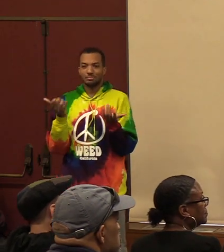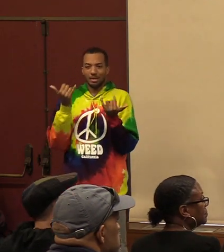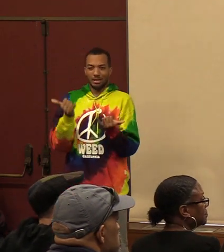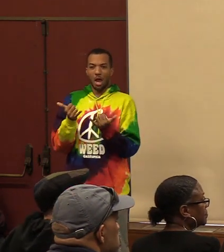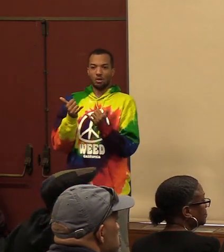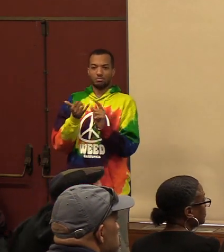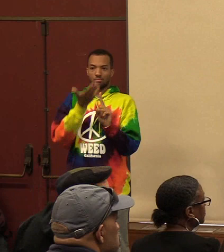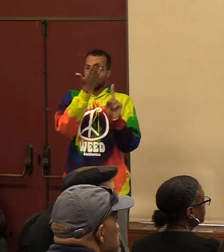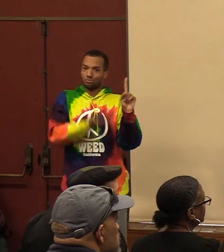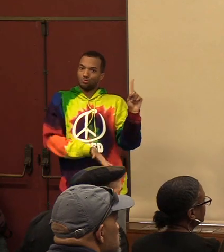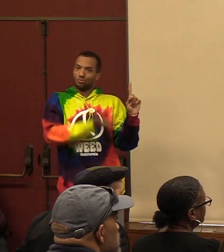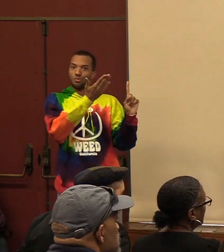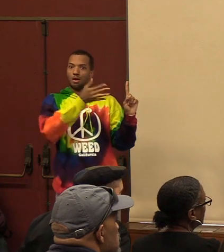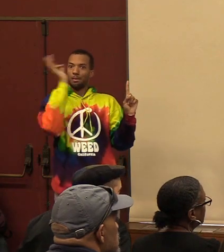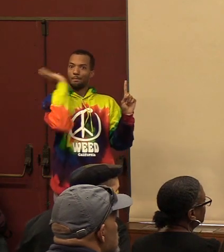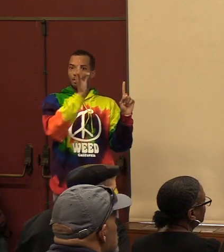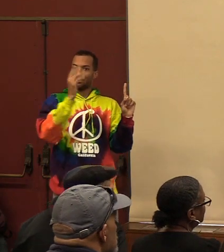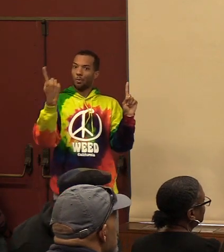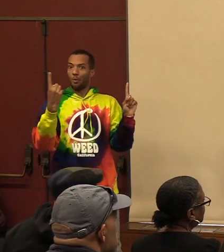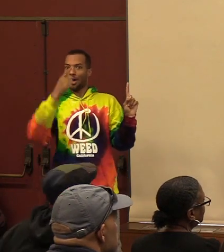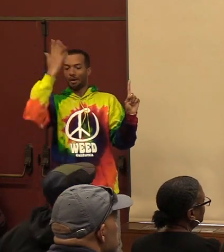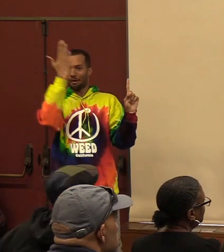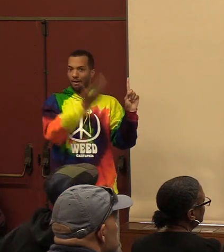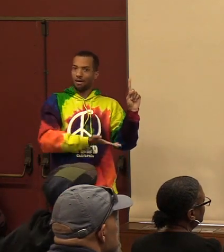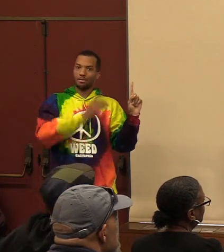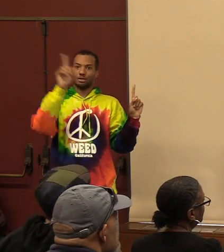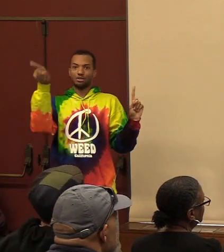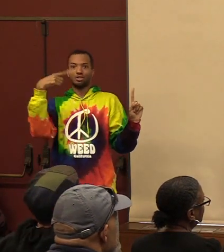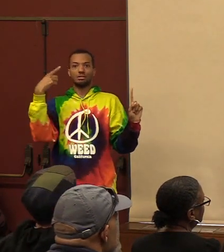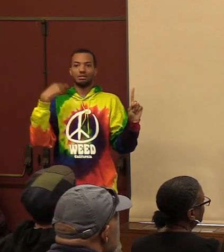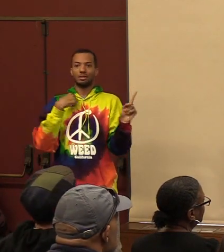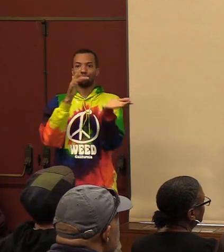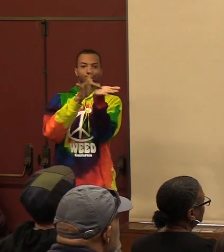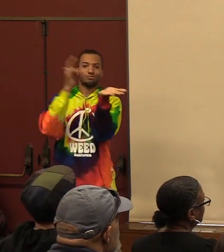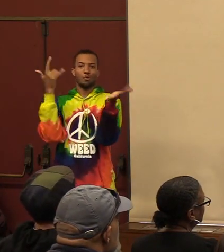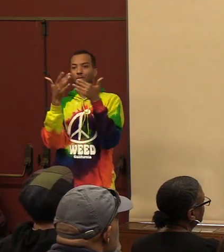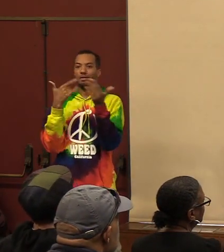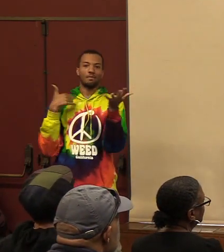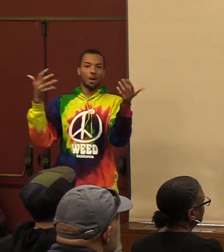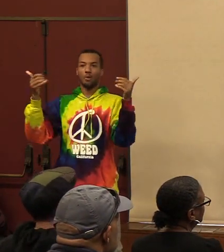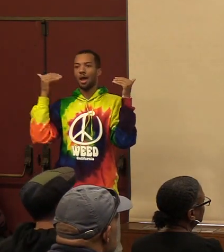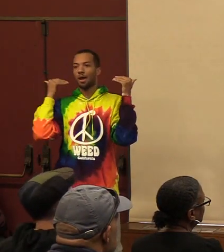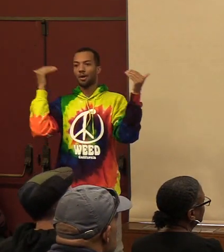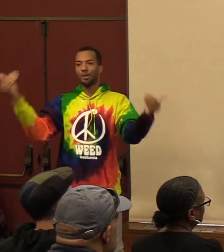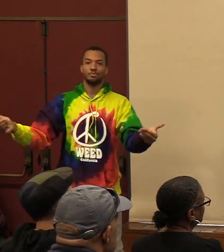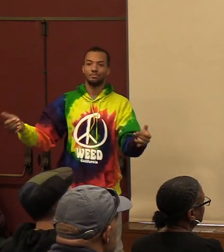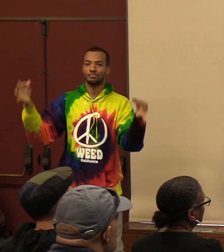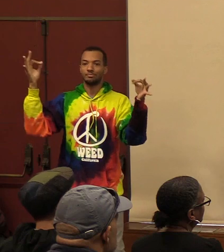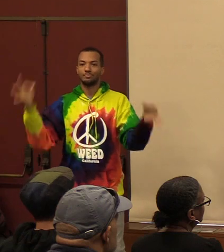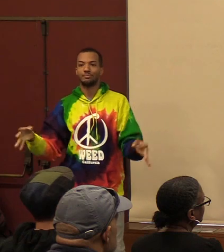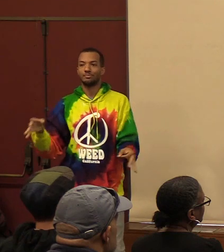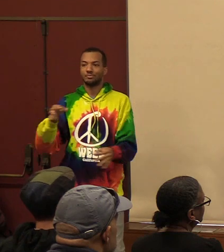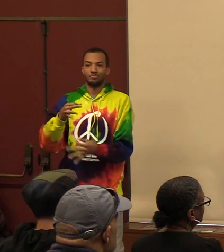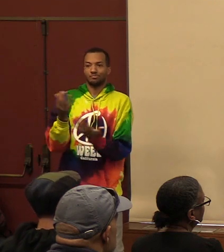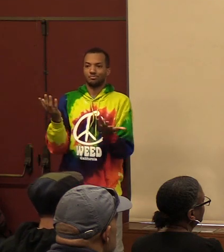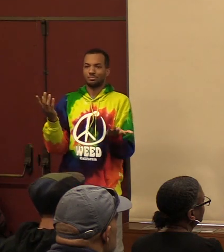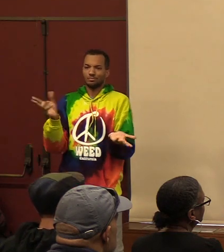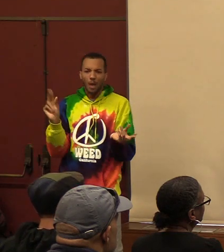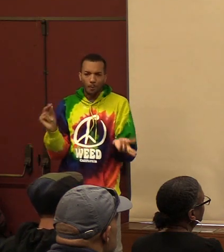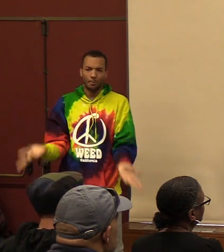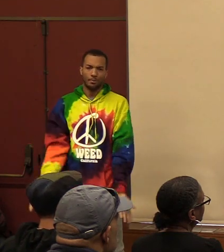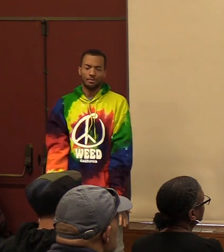you are the one. You just get to do whatever you want with everybody else.